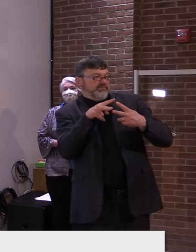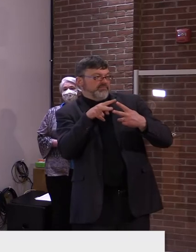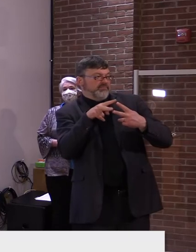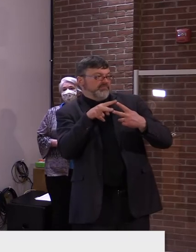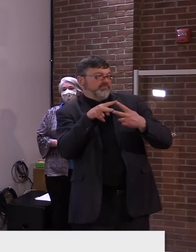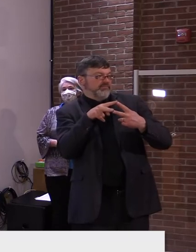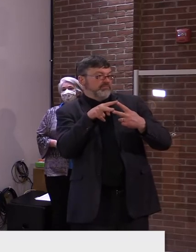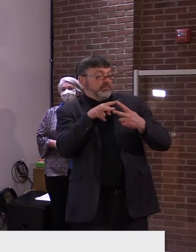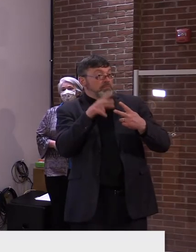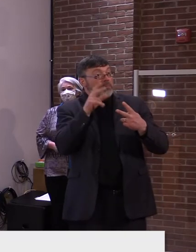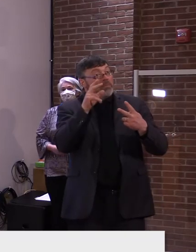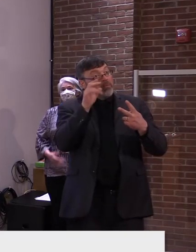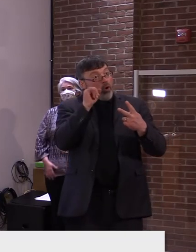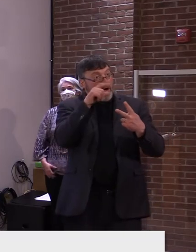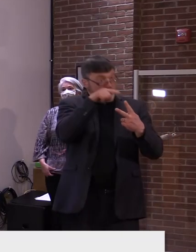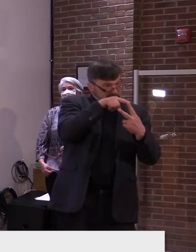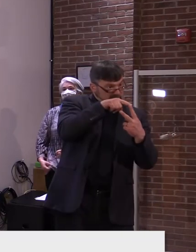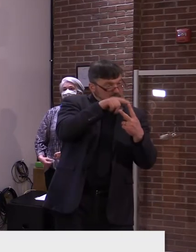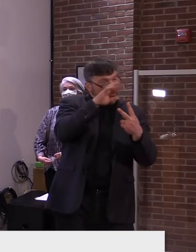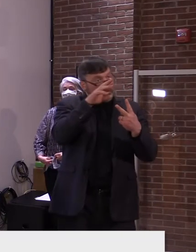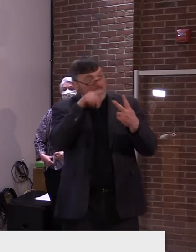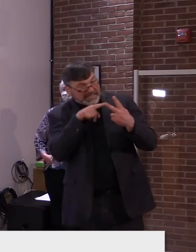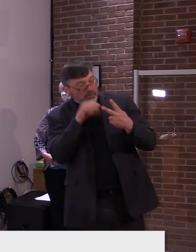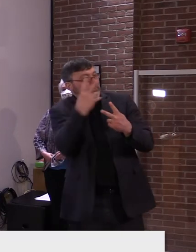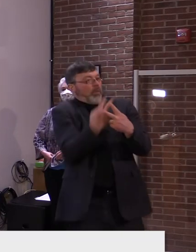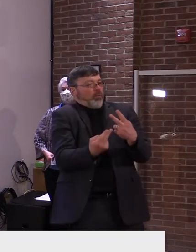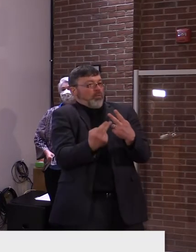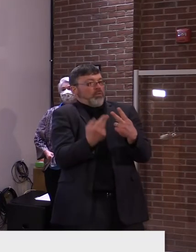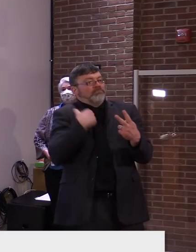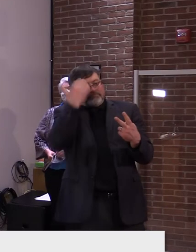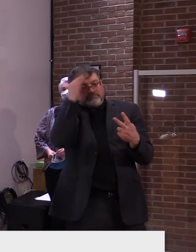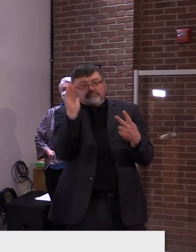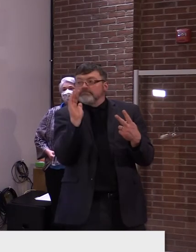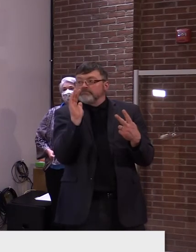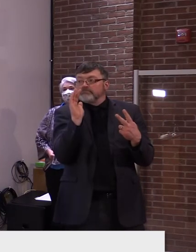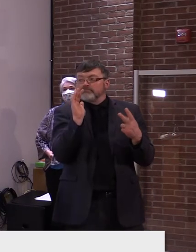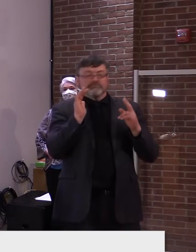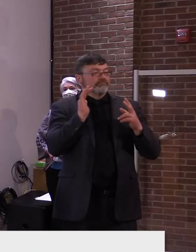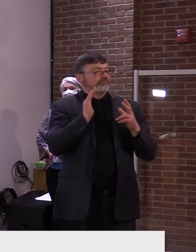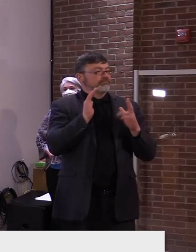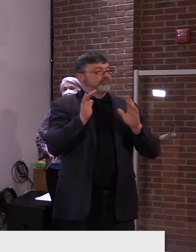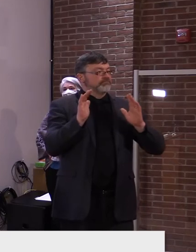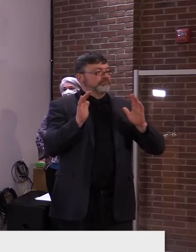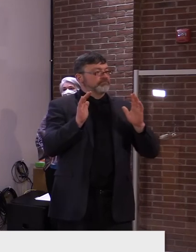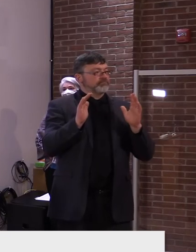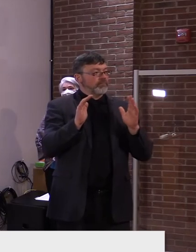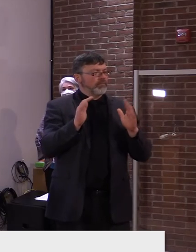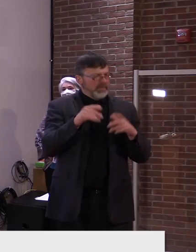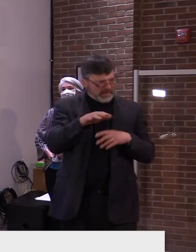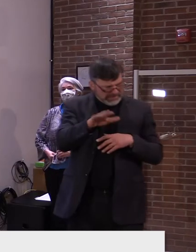Can you explain your second theory a little further? I guess that's not clear. Yeah,